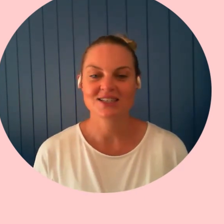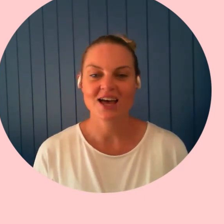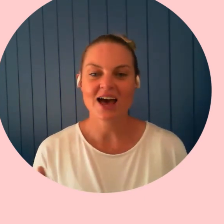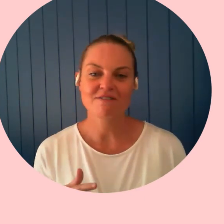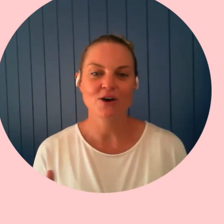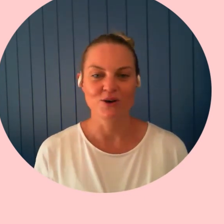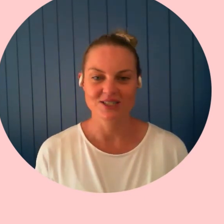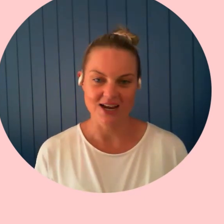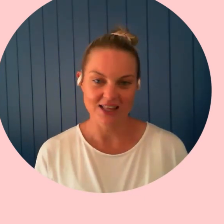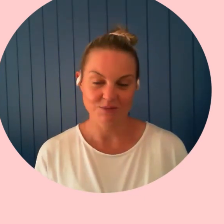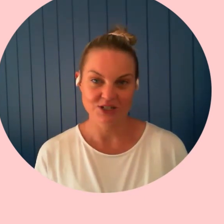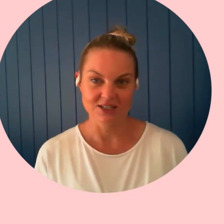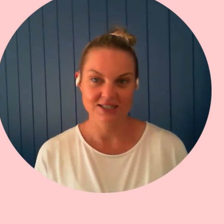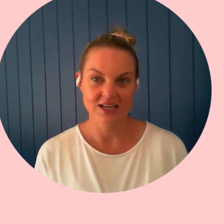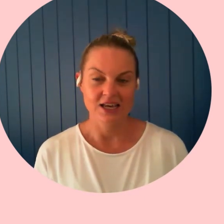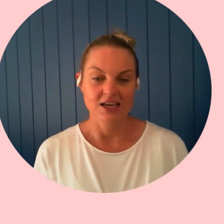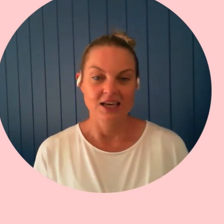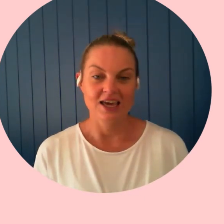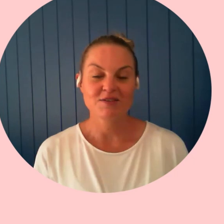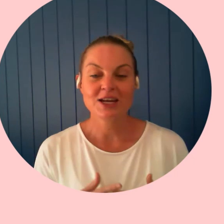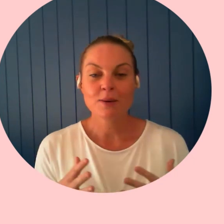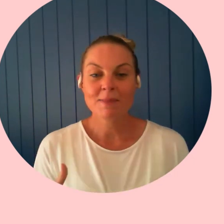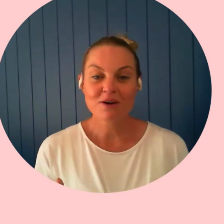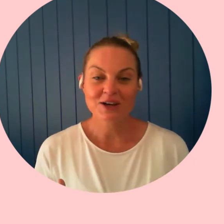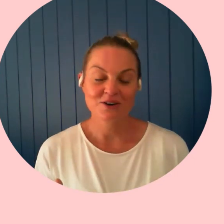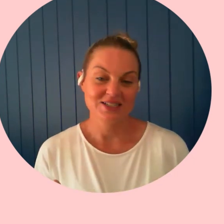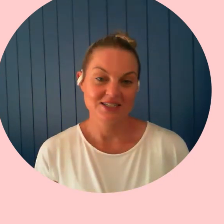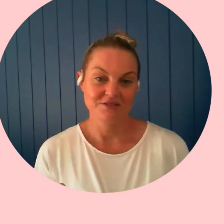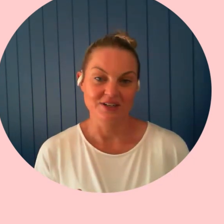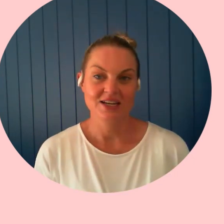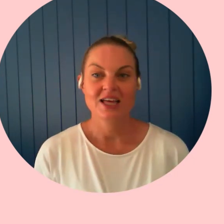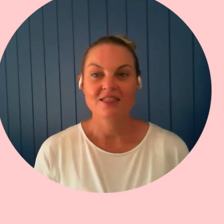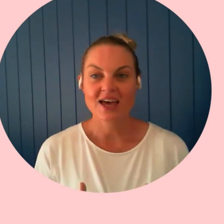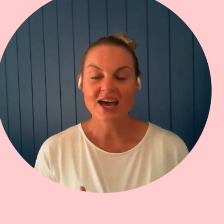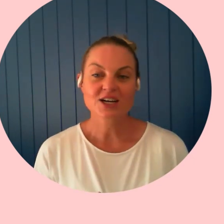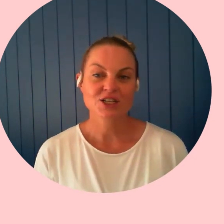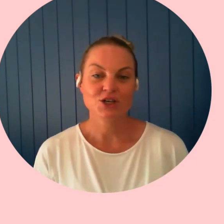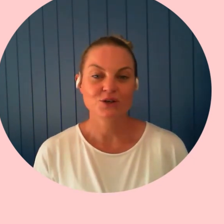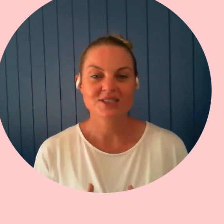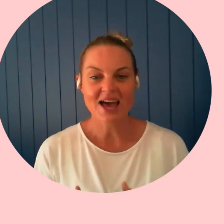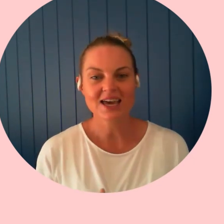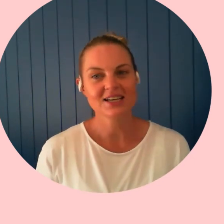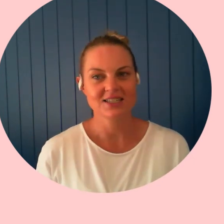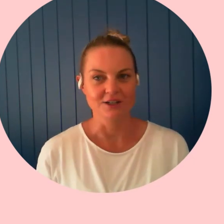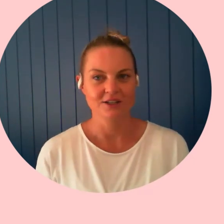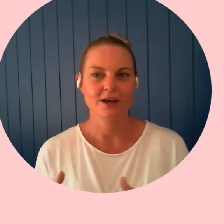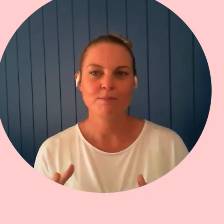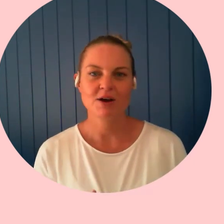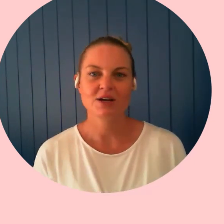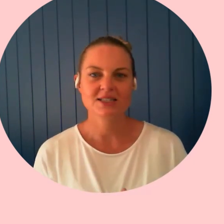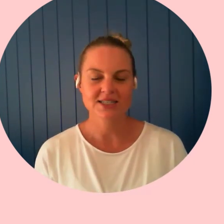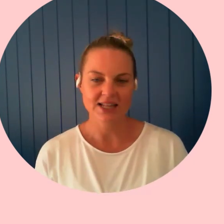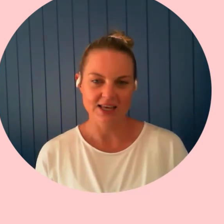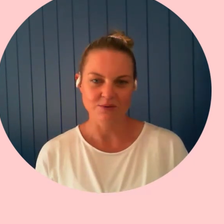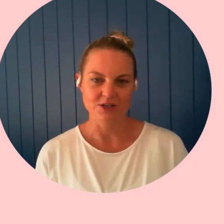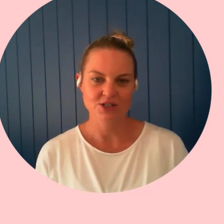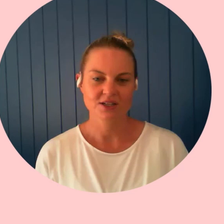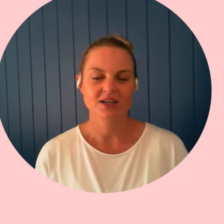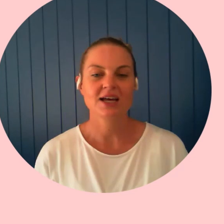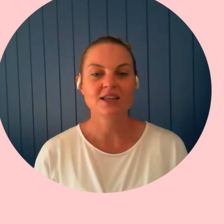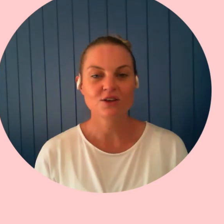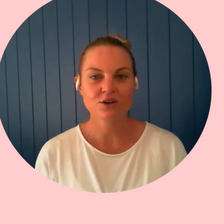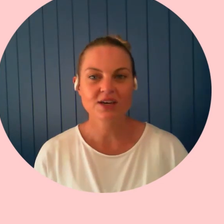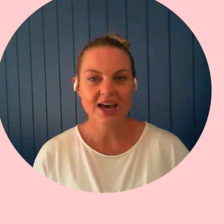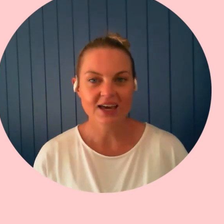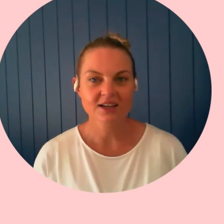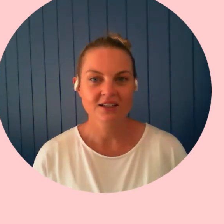countries have their own sign languages. Even in America, it's different. They actually use ASL, American Sign Language. And